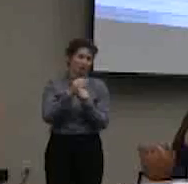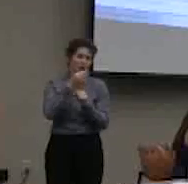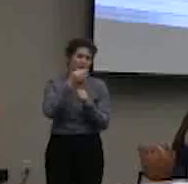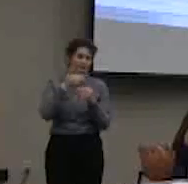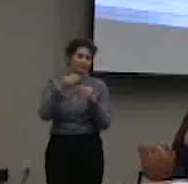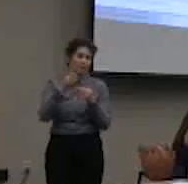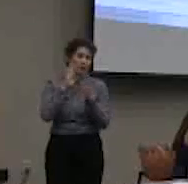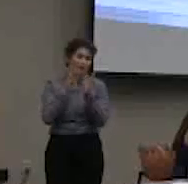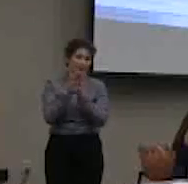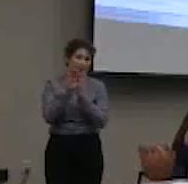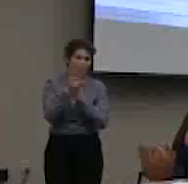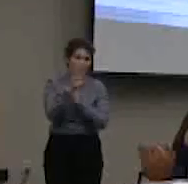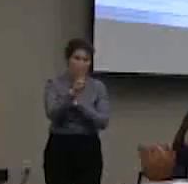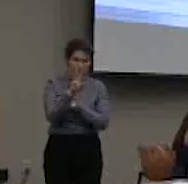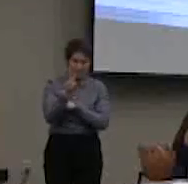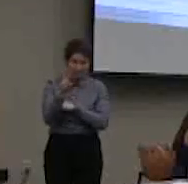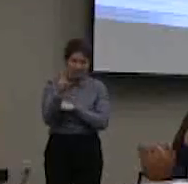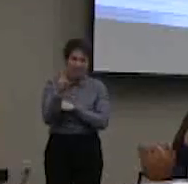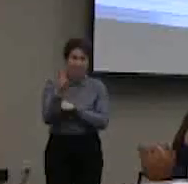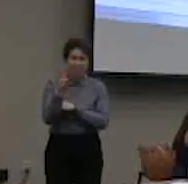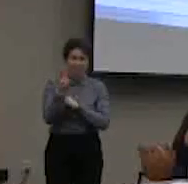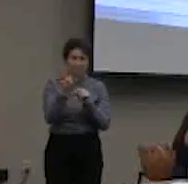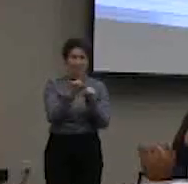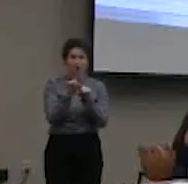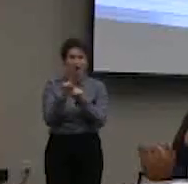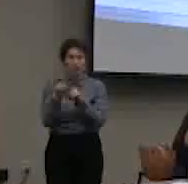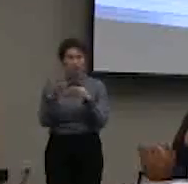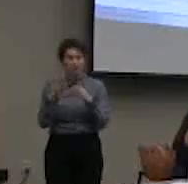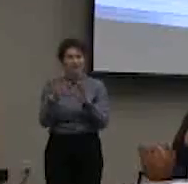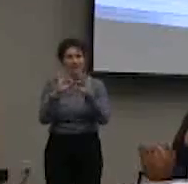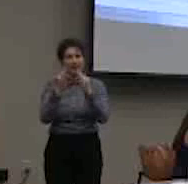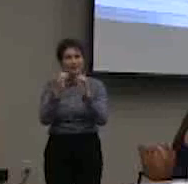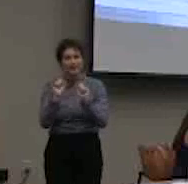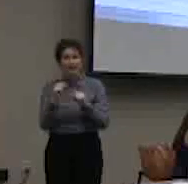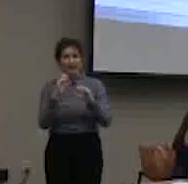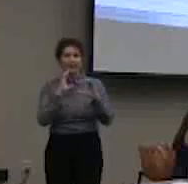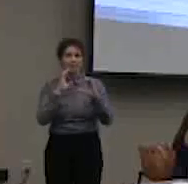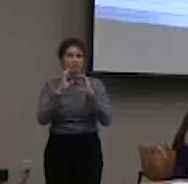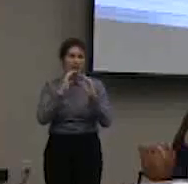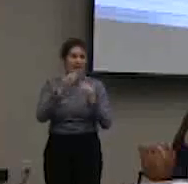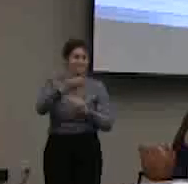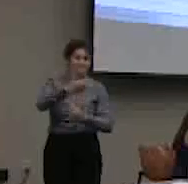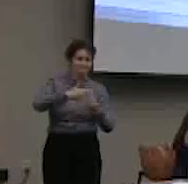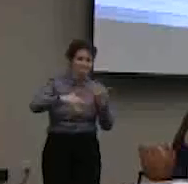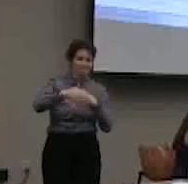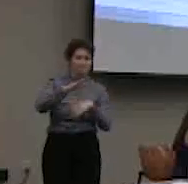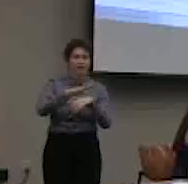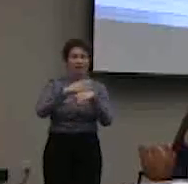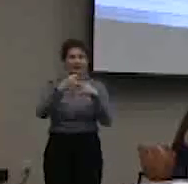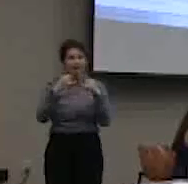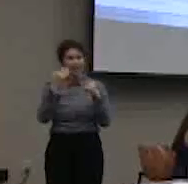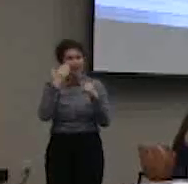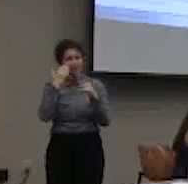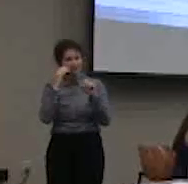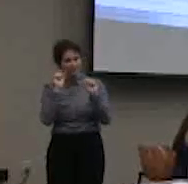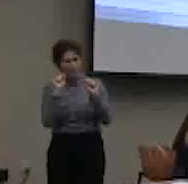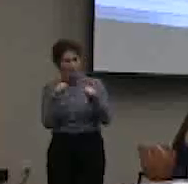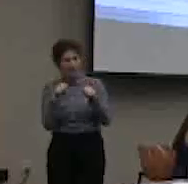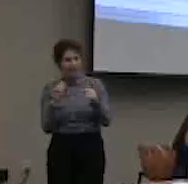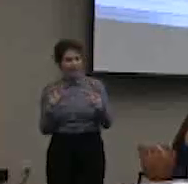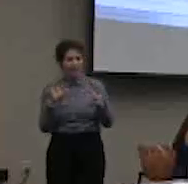website and to have ways for families to communicate electronically, to then get connected,